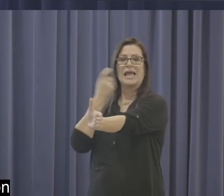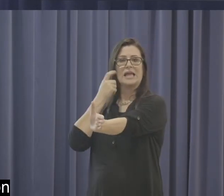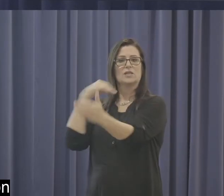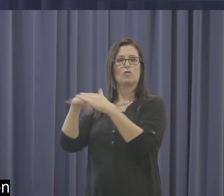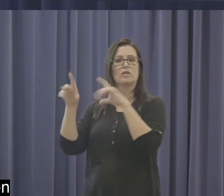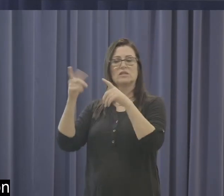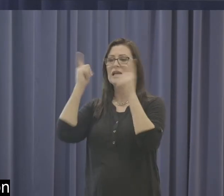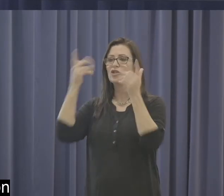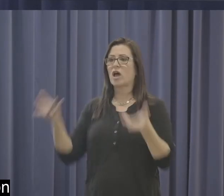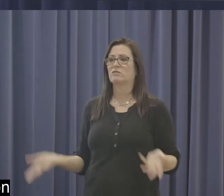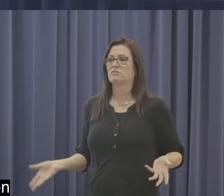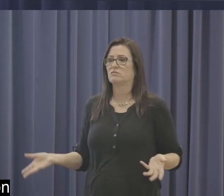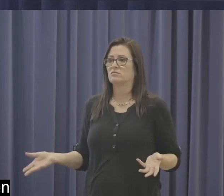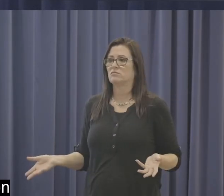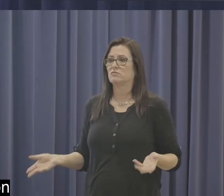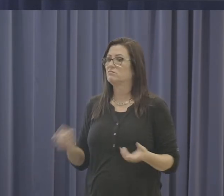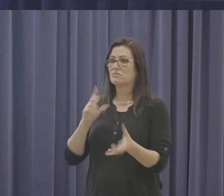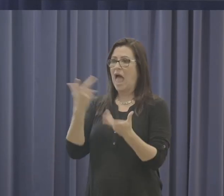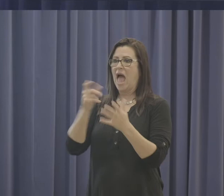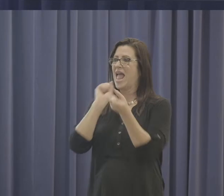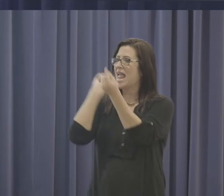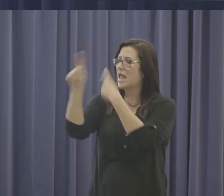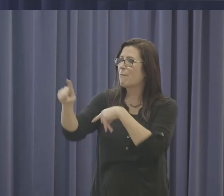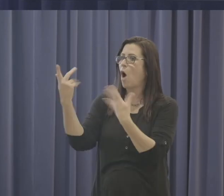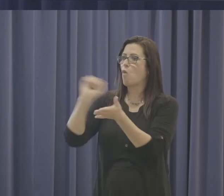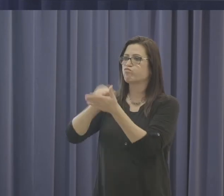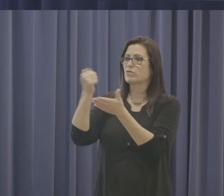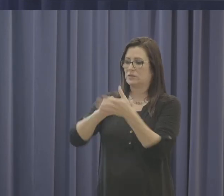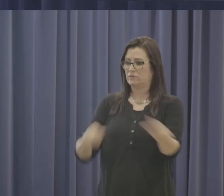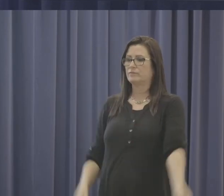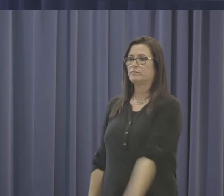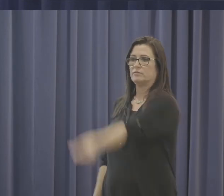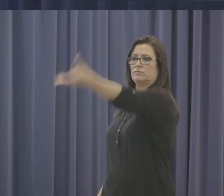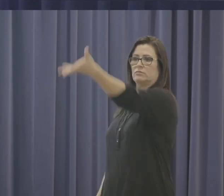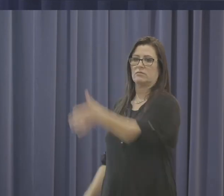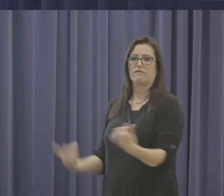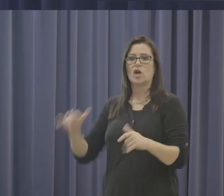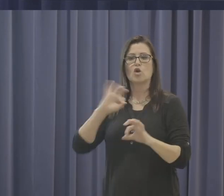with classroom teachers through email or printed PDF copy.